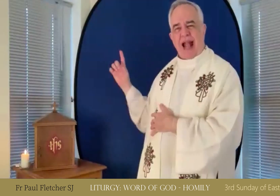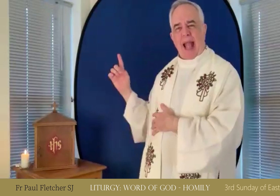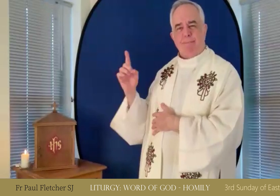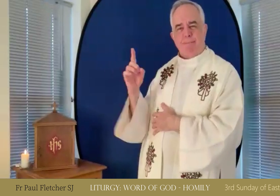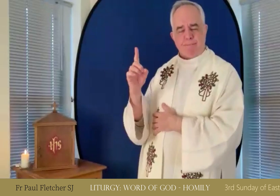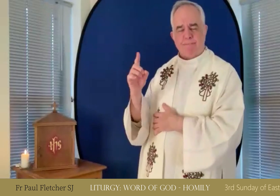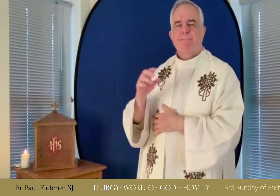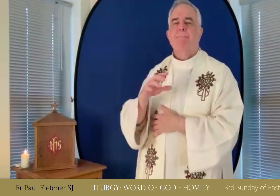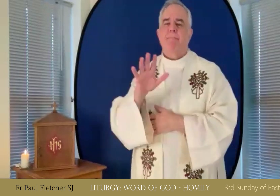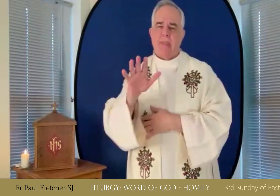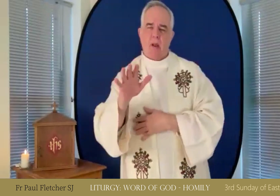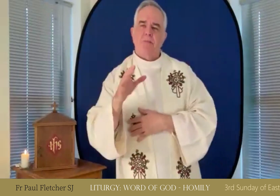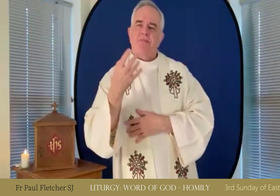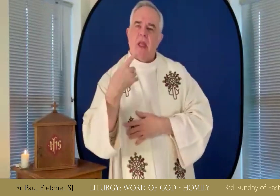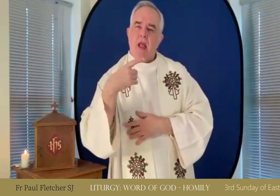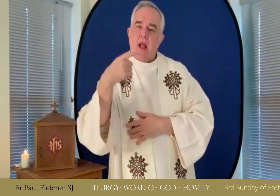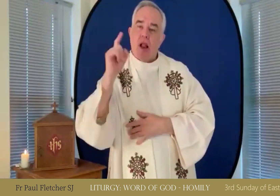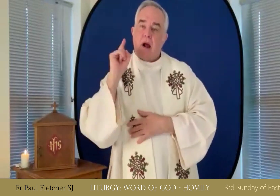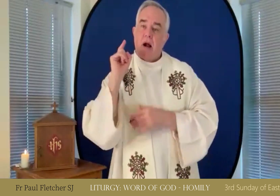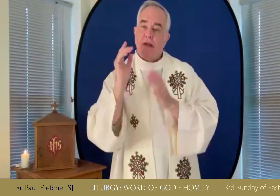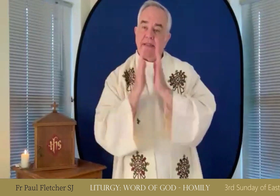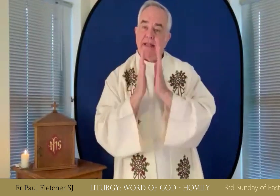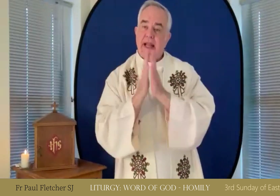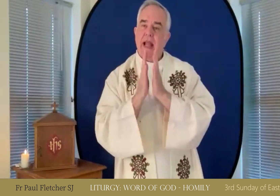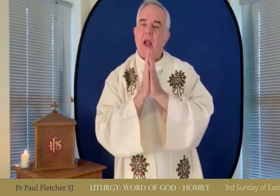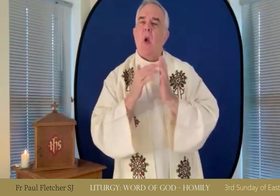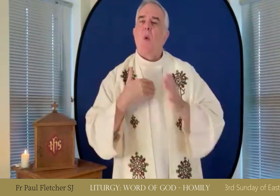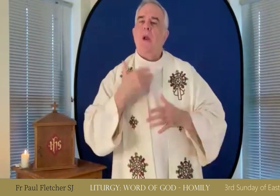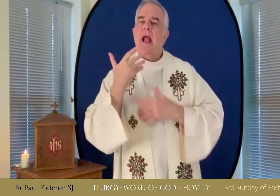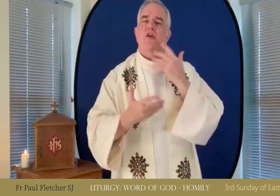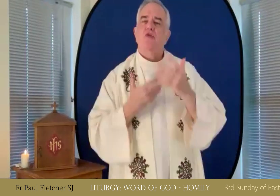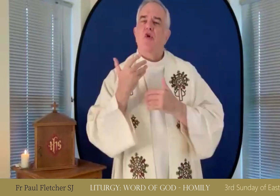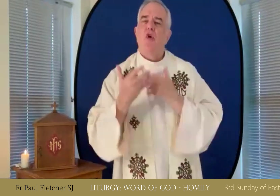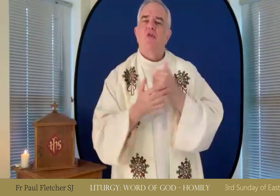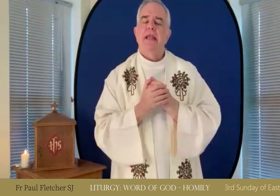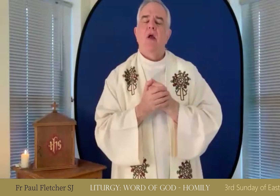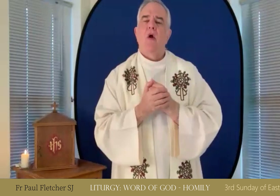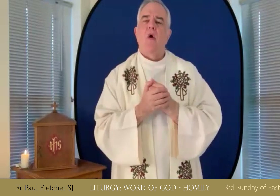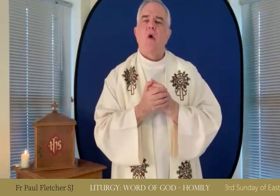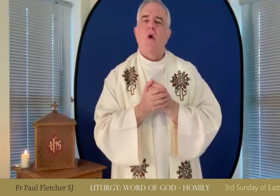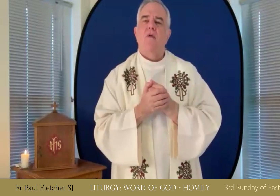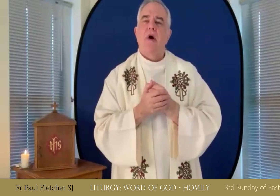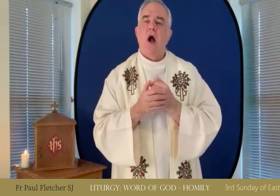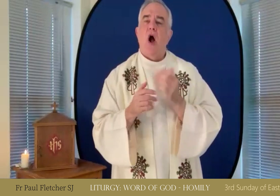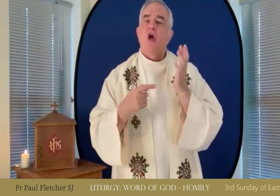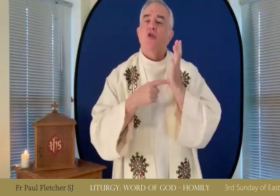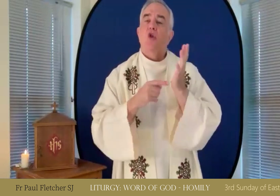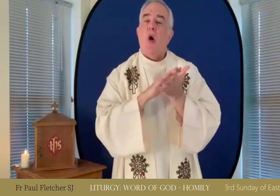came. Yeah. Last Sunday, we had the story of